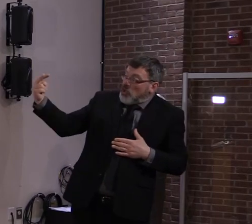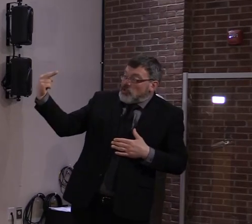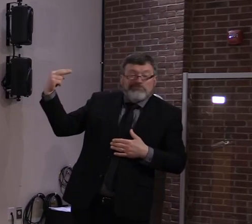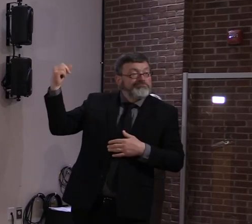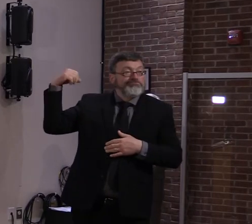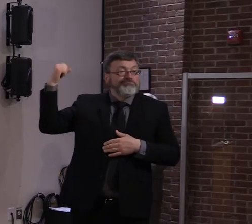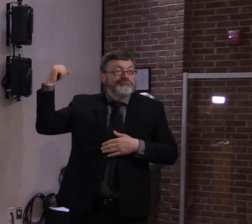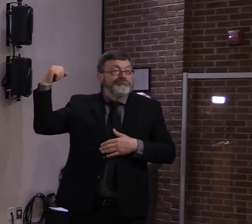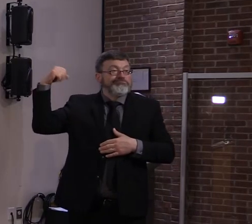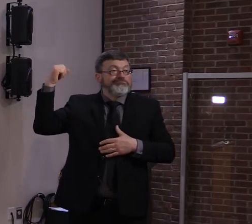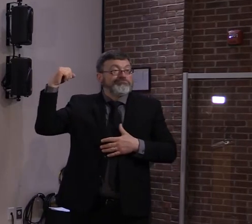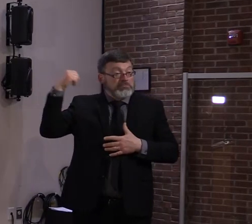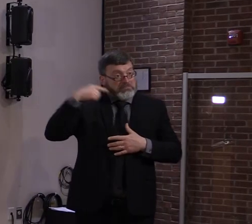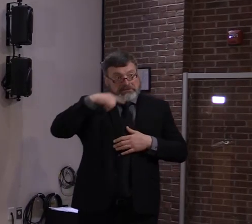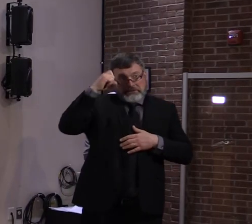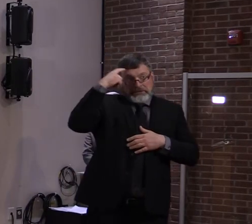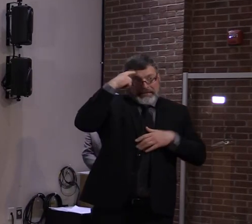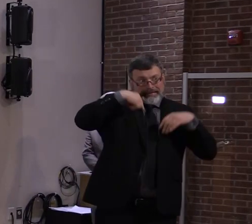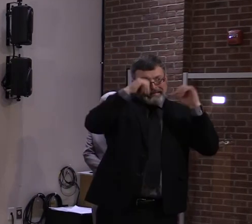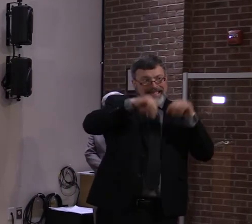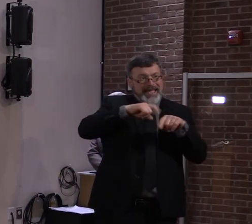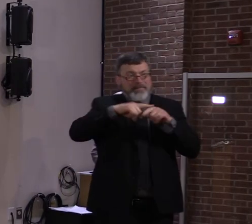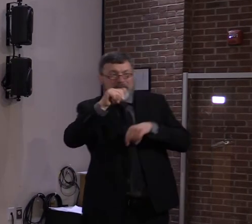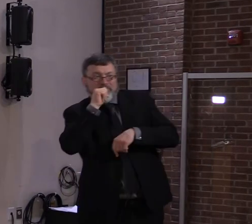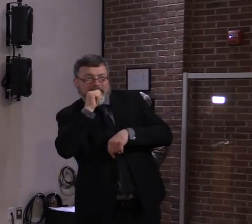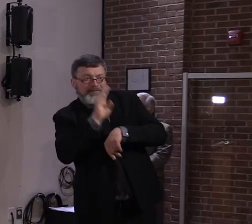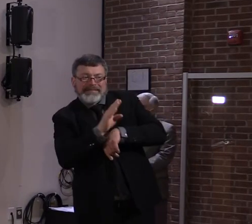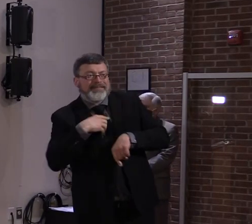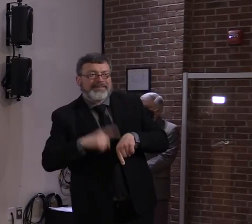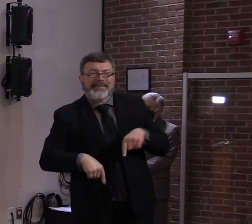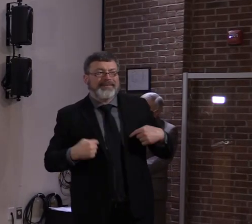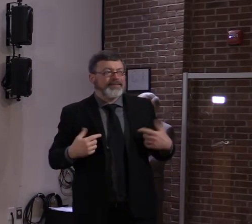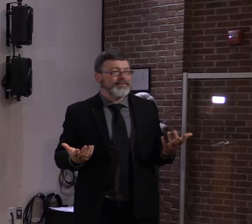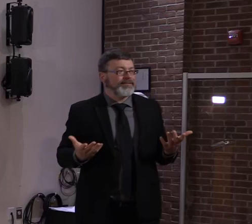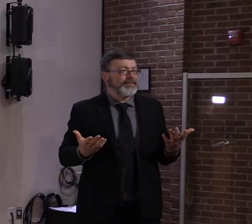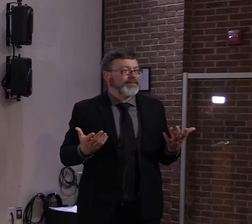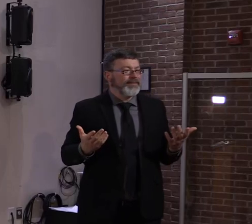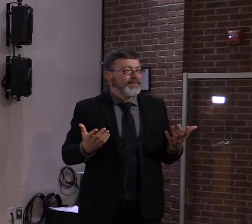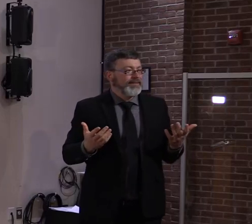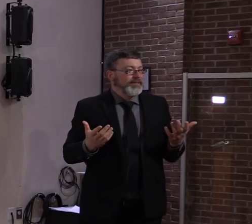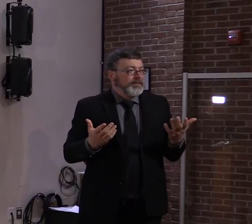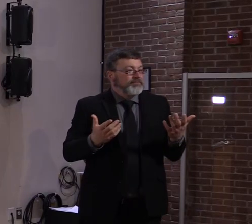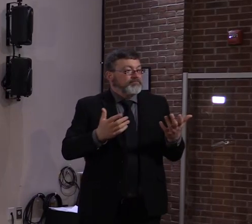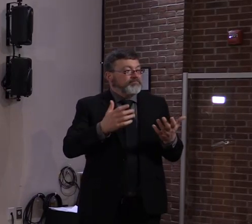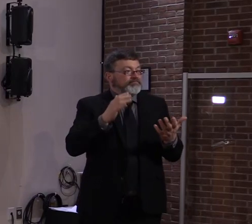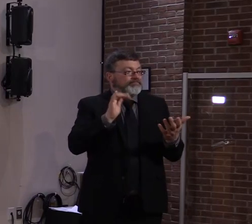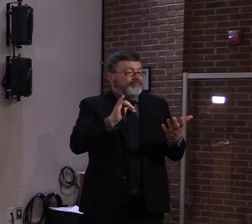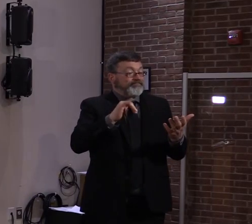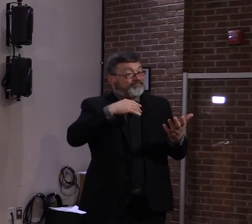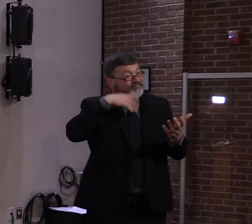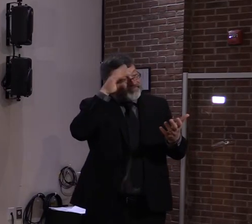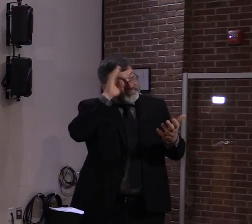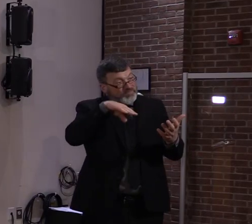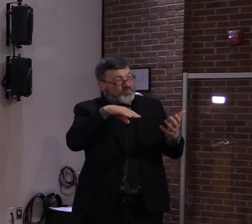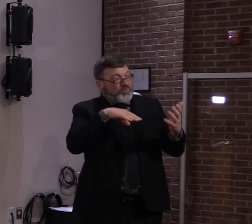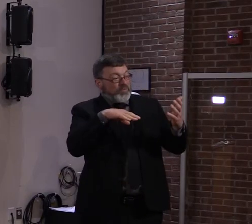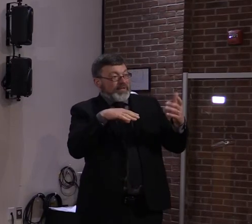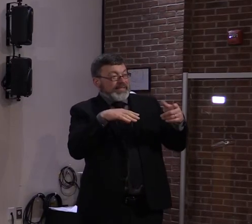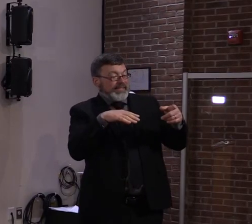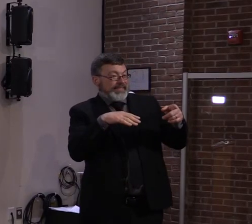have a low percentage of the staff members vaccinated, or not as high as we